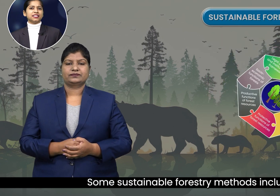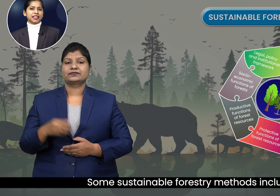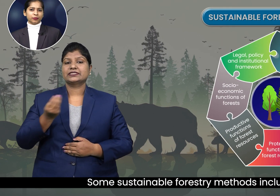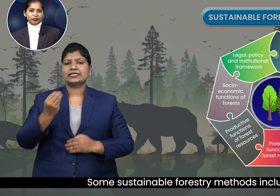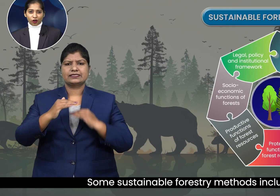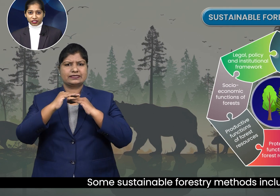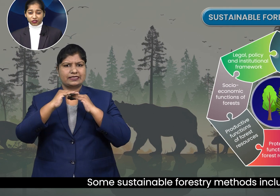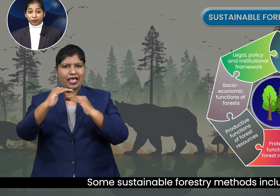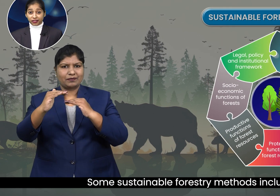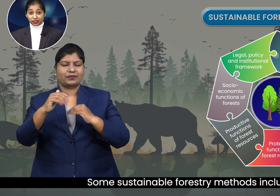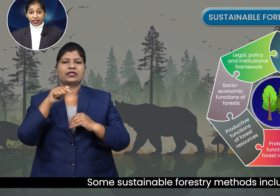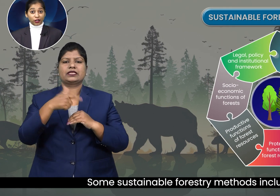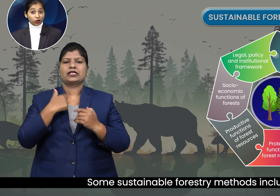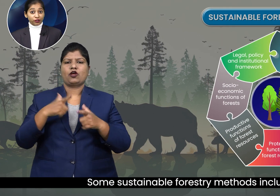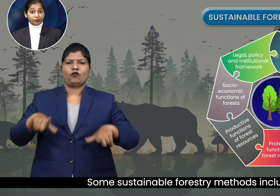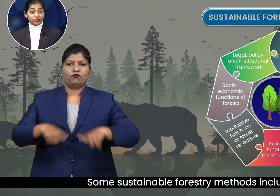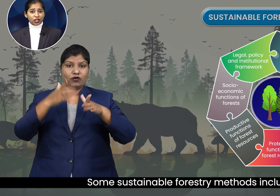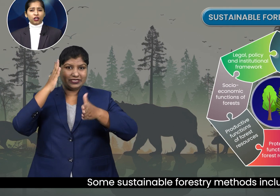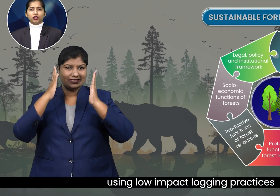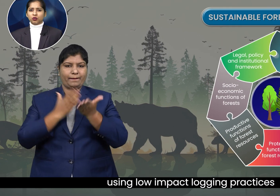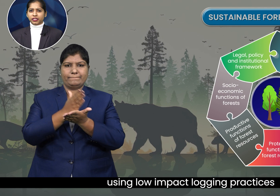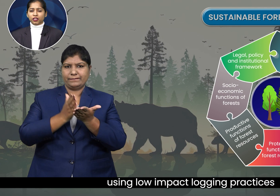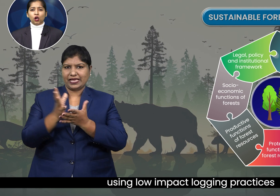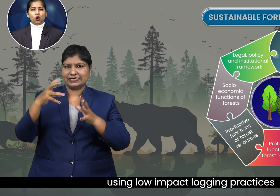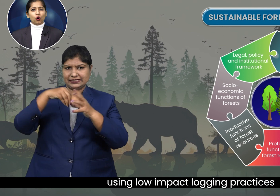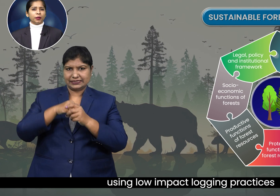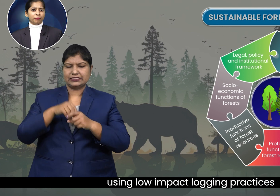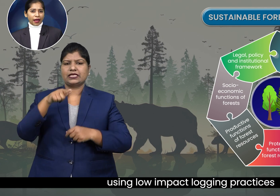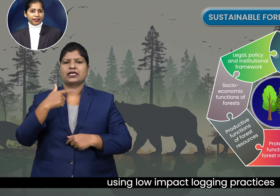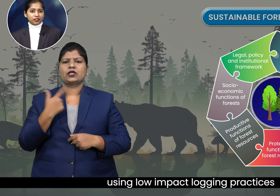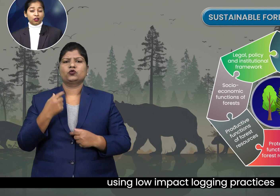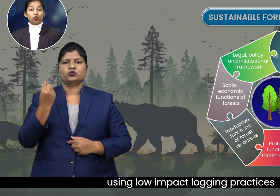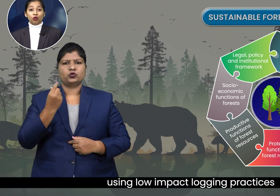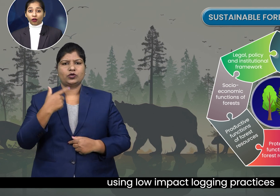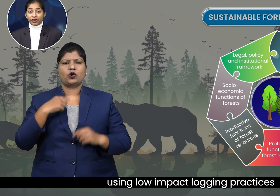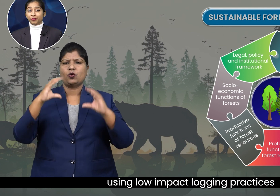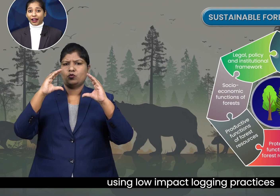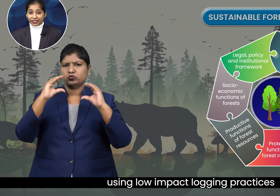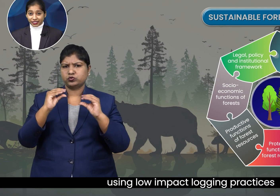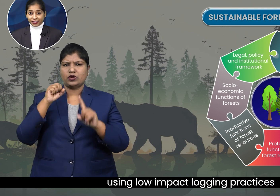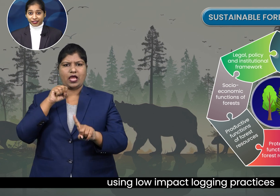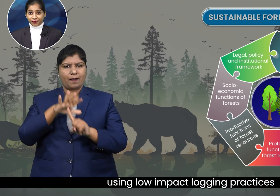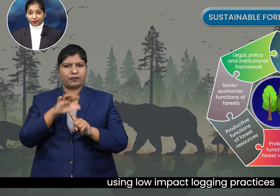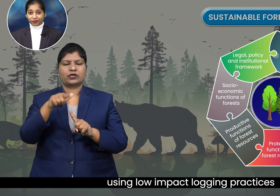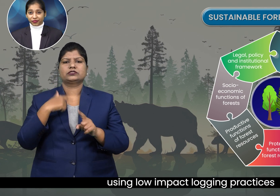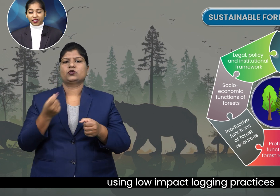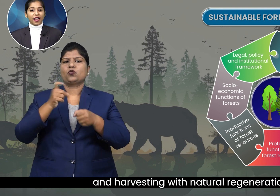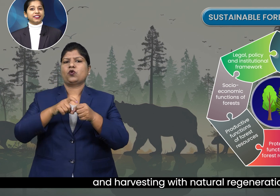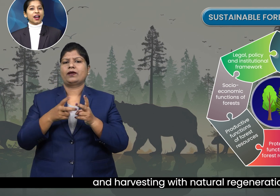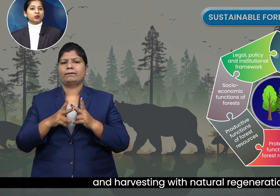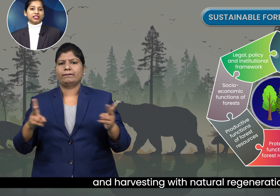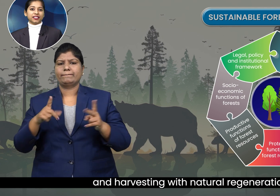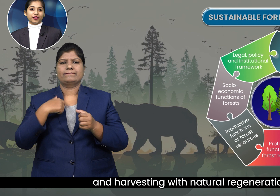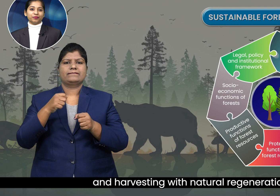Some sustainable forestry methods include using low impact logging practices